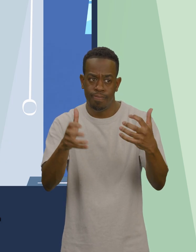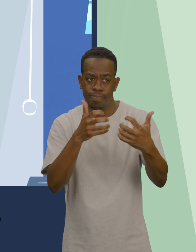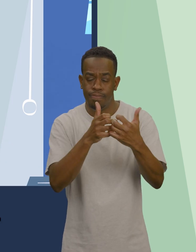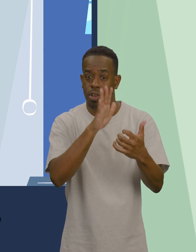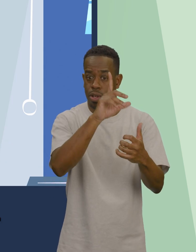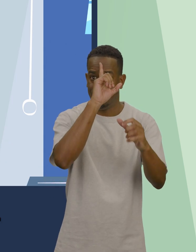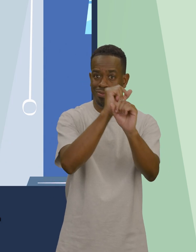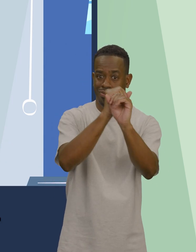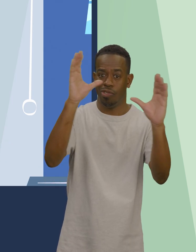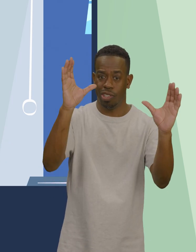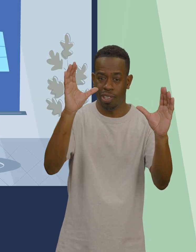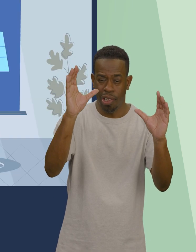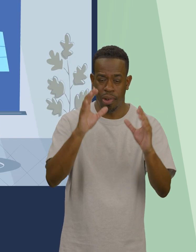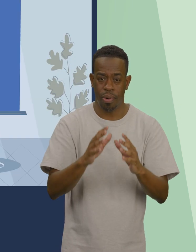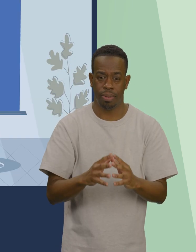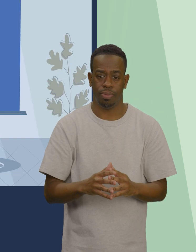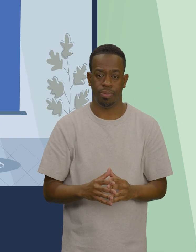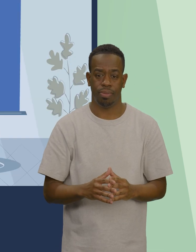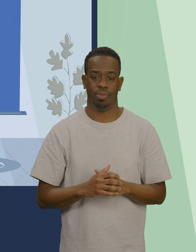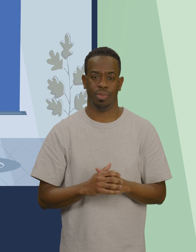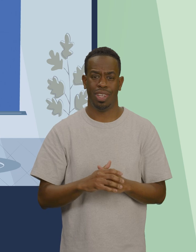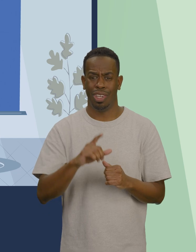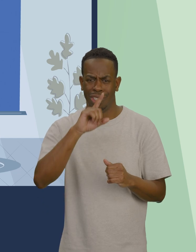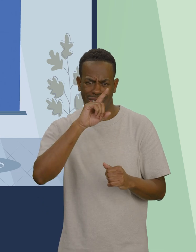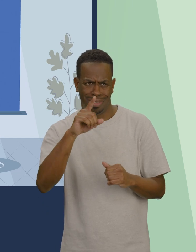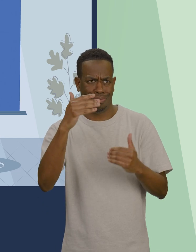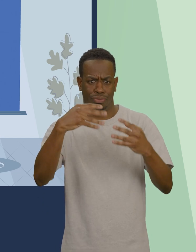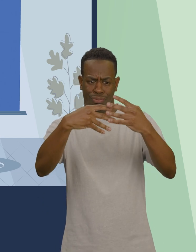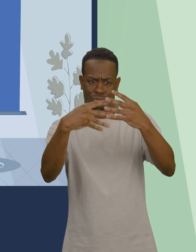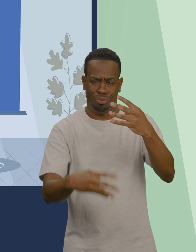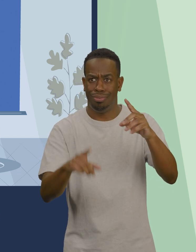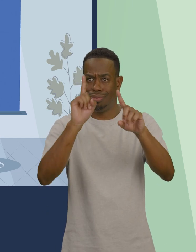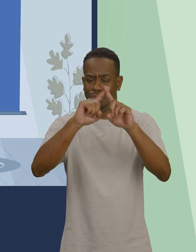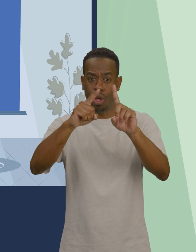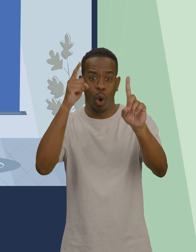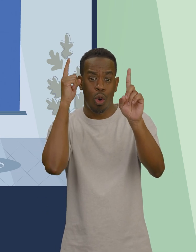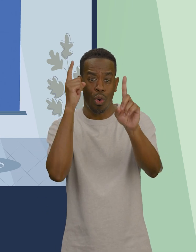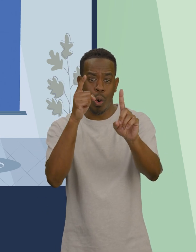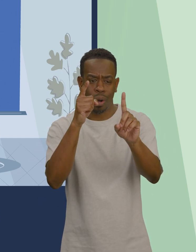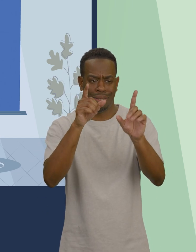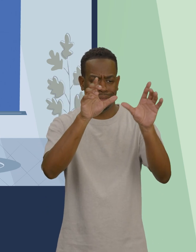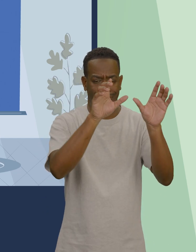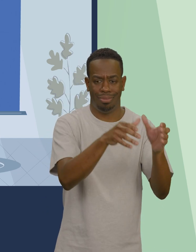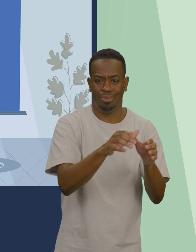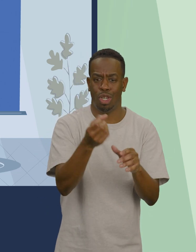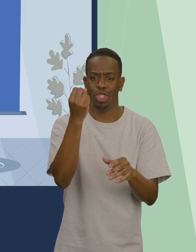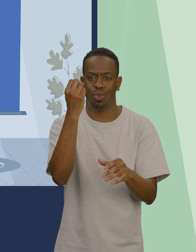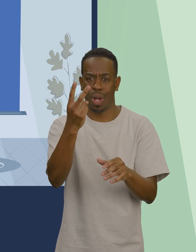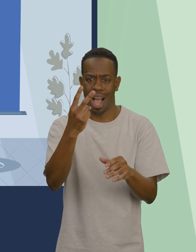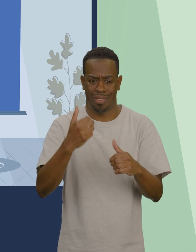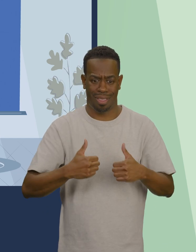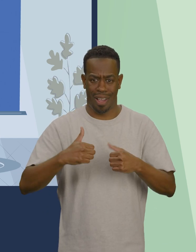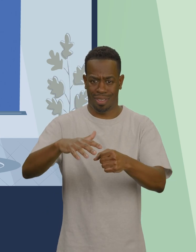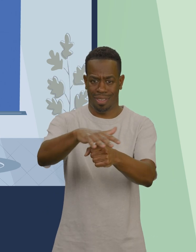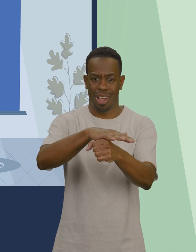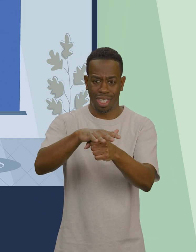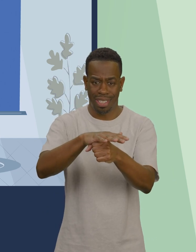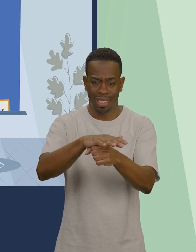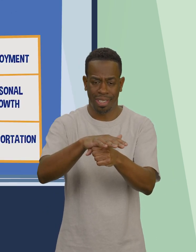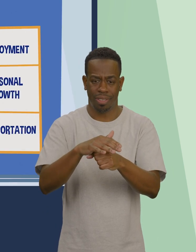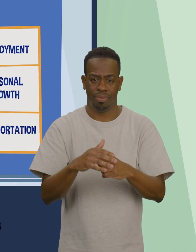their true desires. Since there's such a wide range of goals, they're organized into 12 essential life